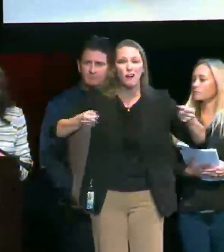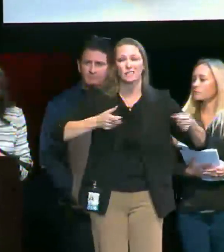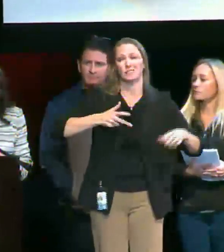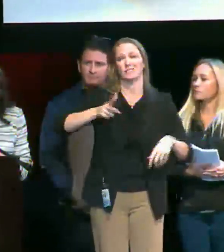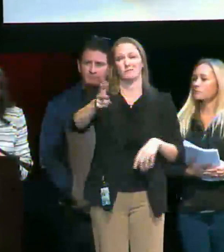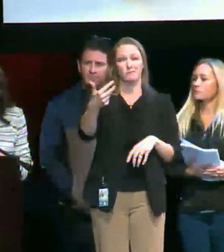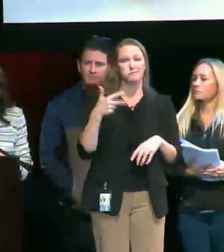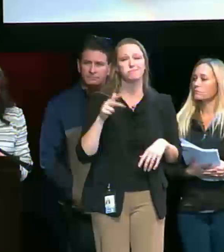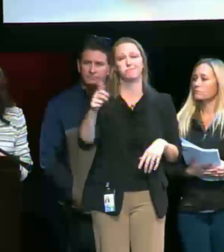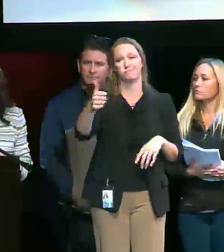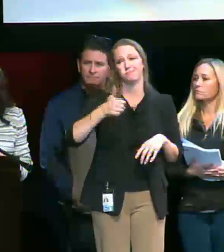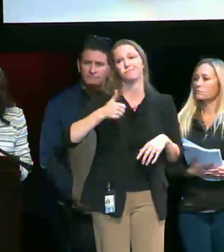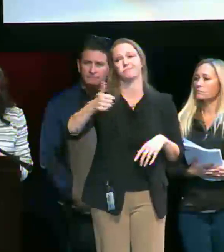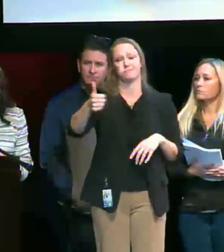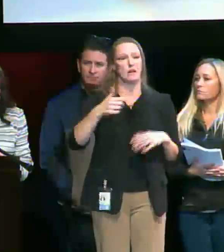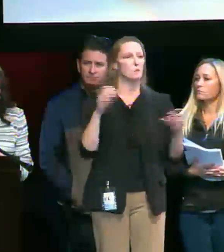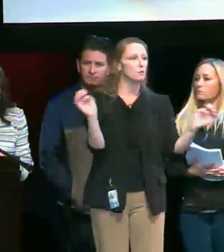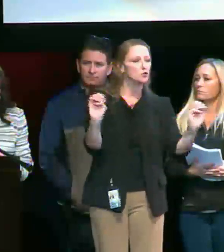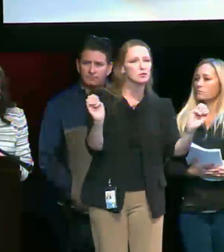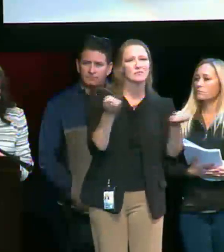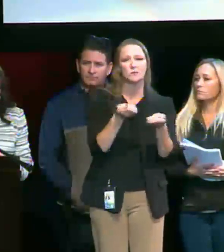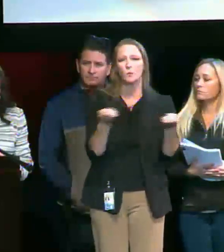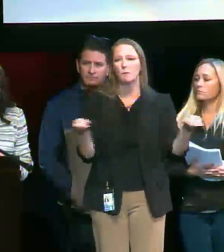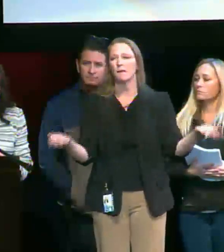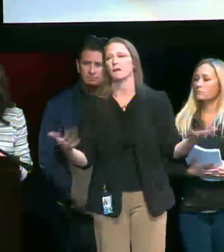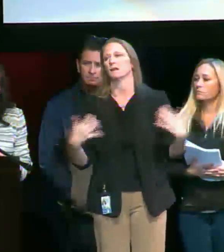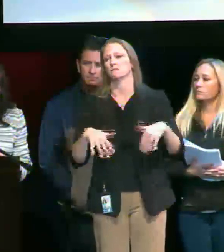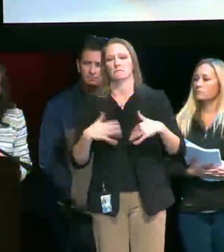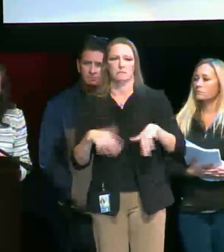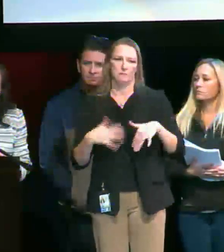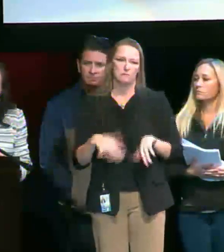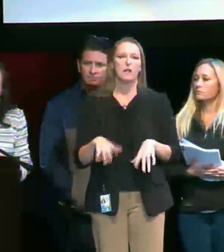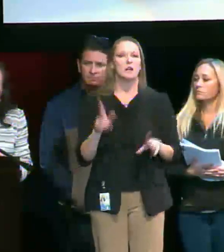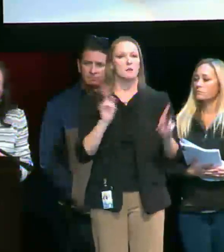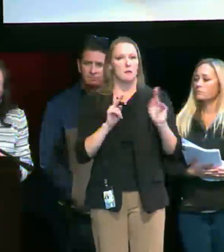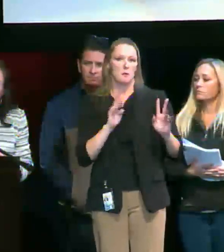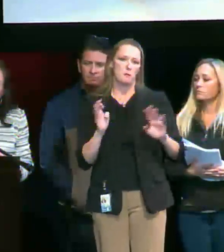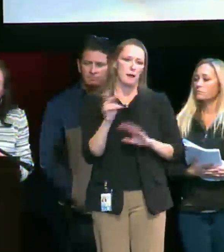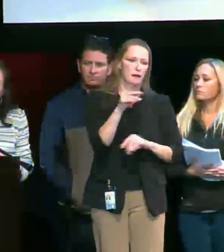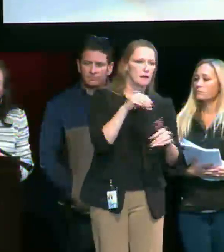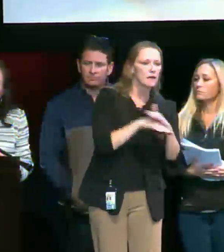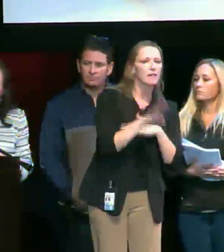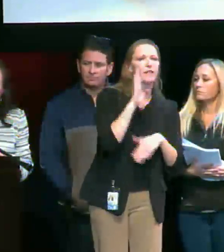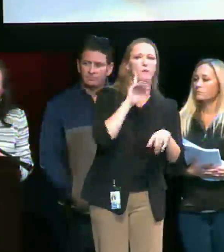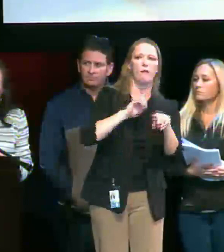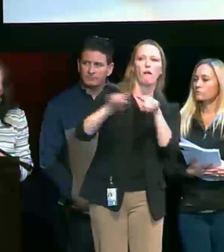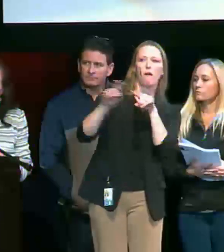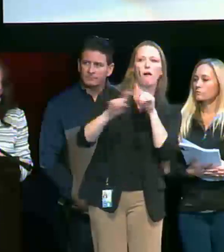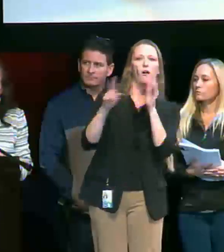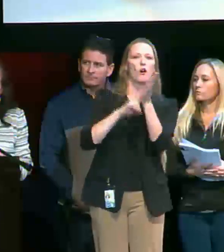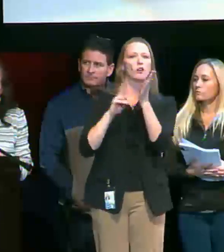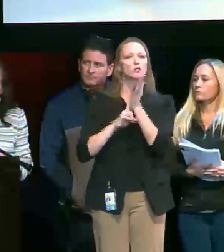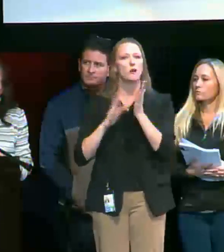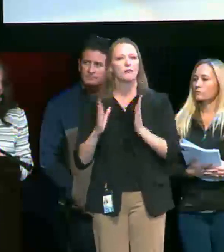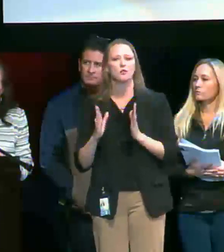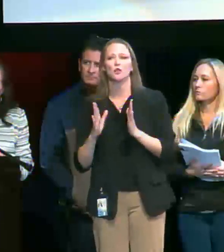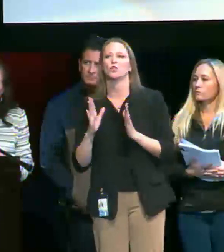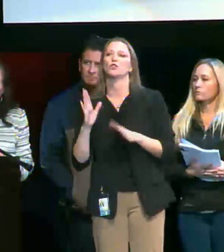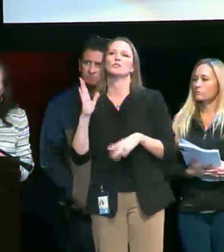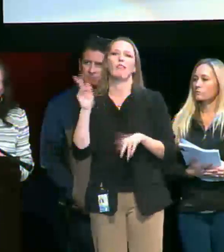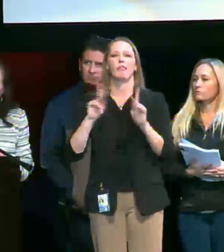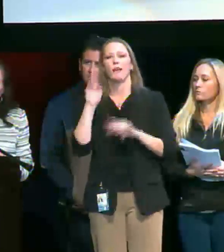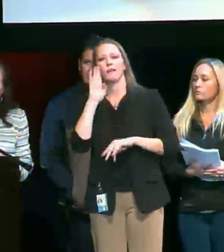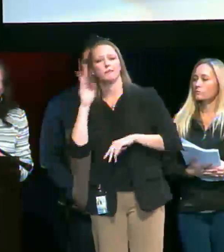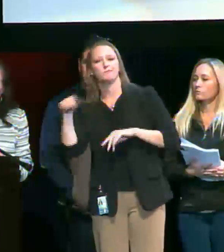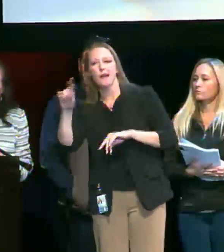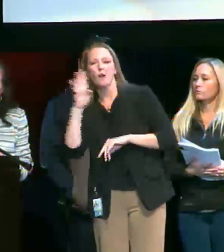forth and all the emergency equipment. And then as people repopulate, they're going to be calling contractors, and contractors are going to be coming in to give estimates and